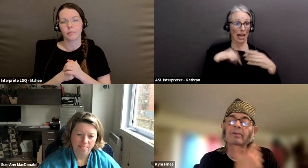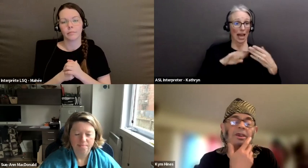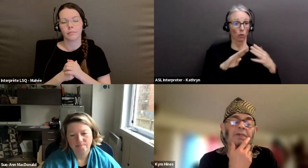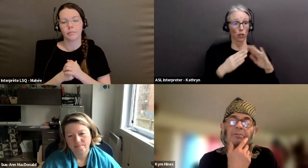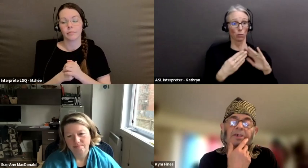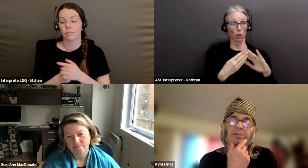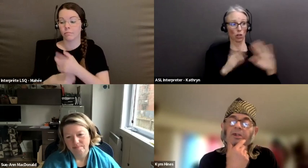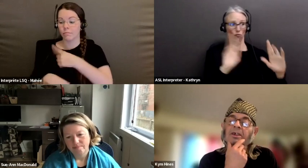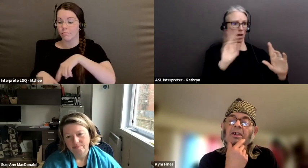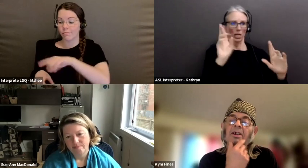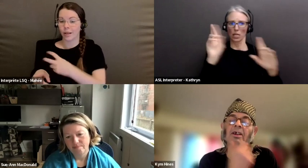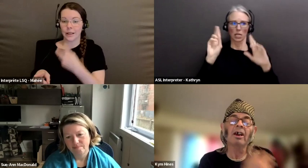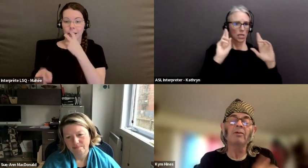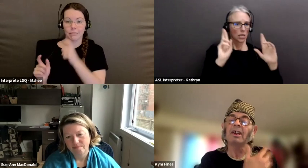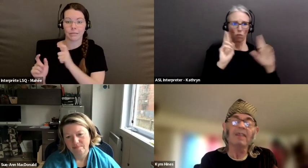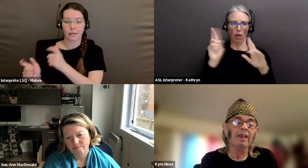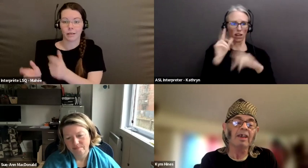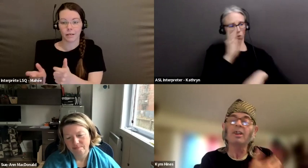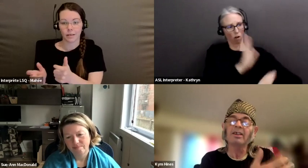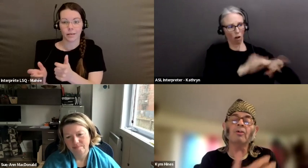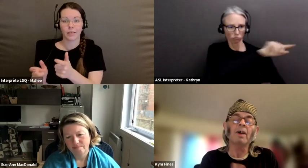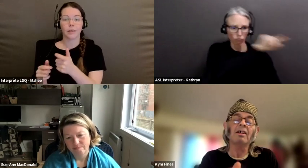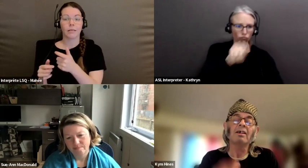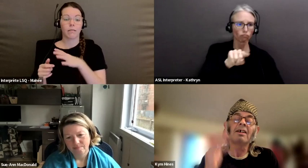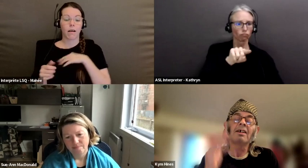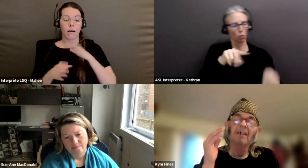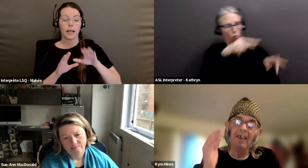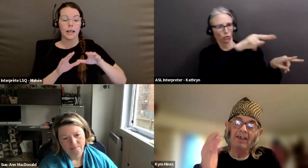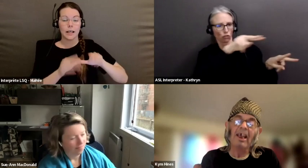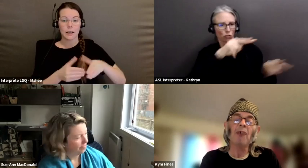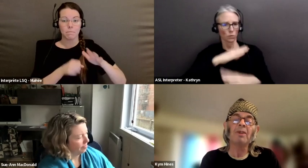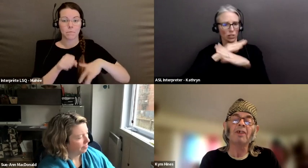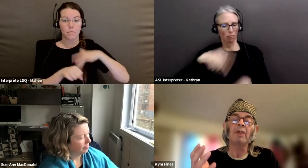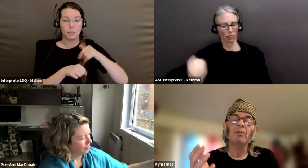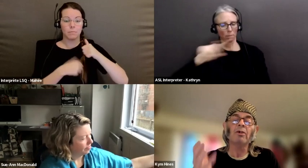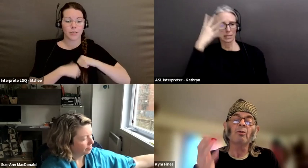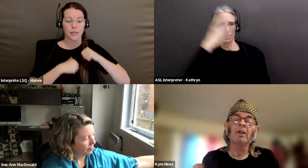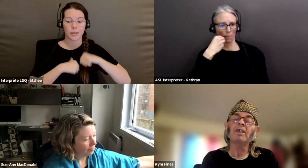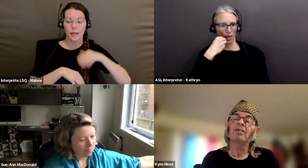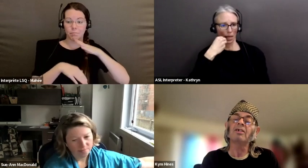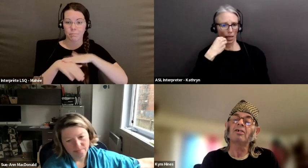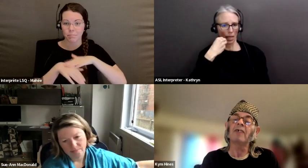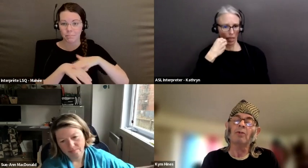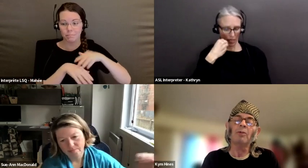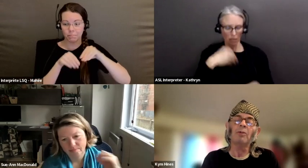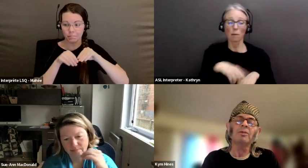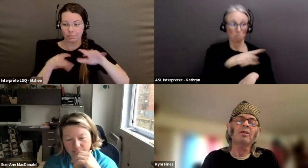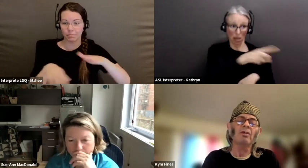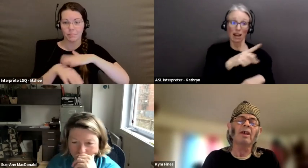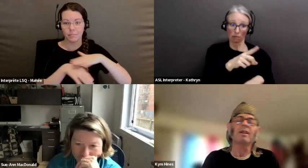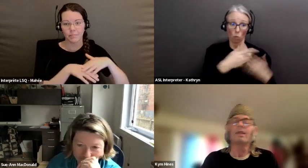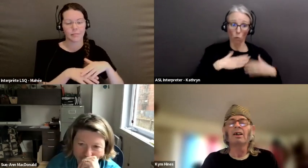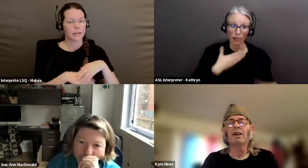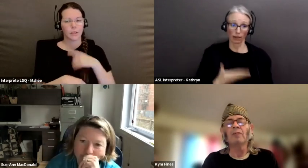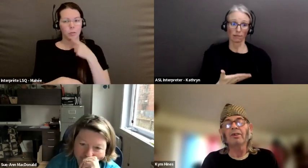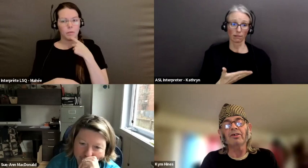we're really, really struggling. We need a tent, we need this, but it's happening. People are willing to do that. And I want people to know